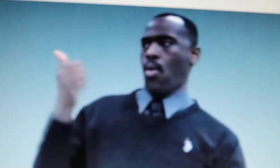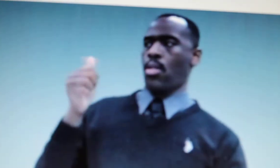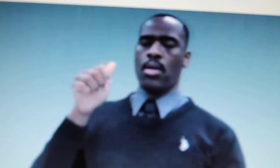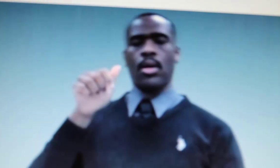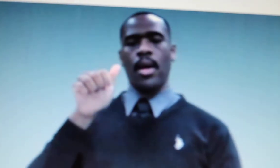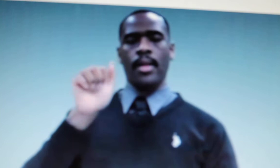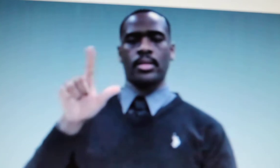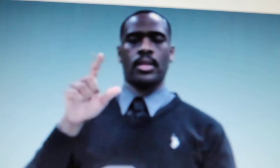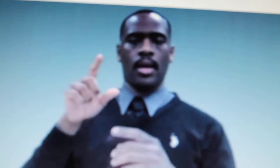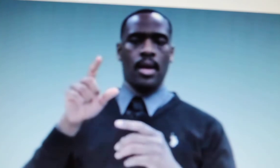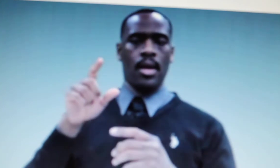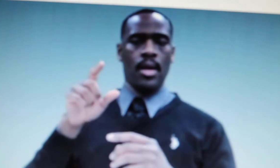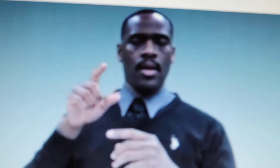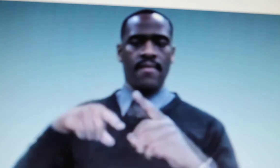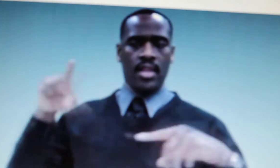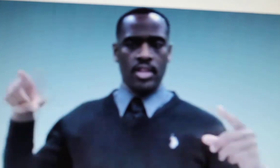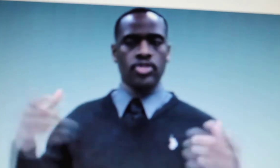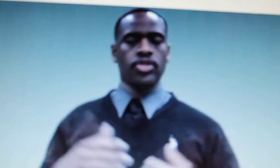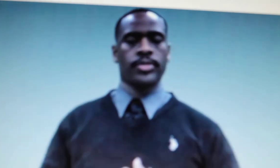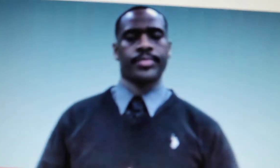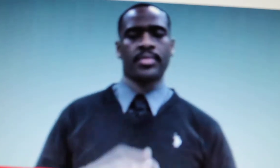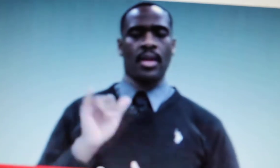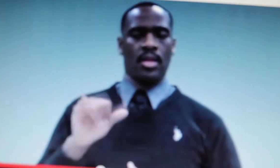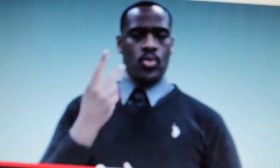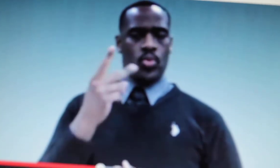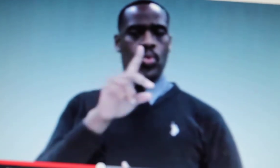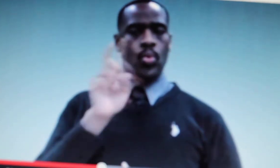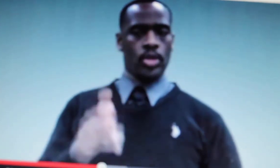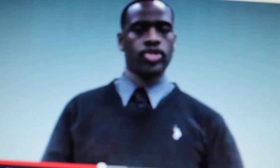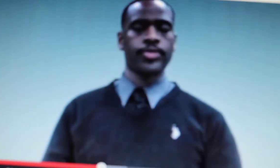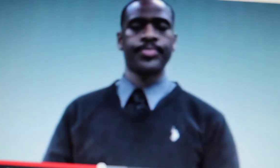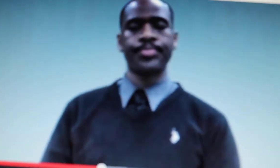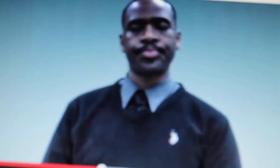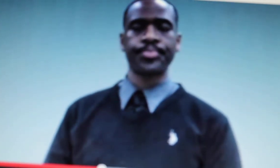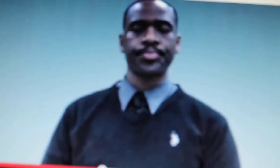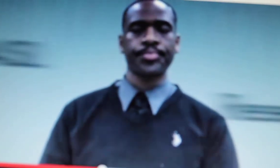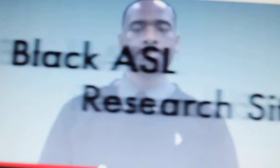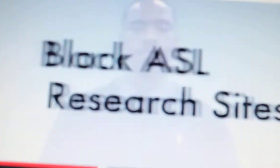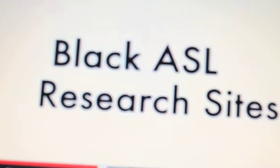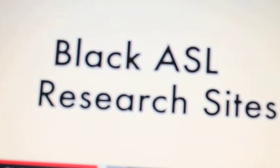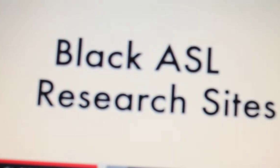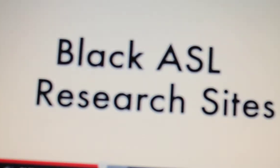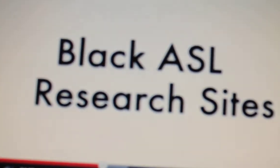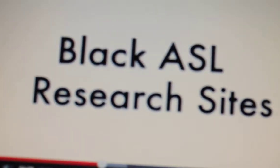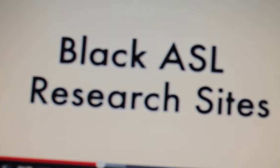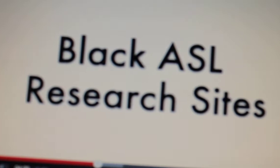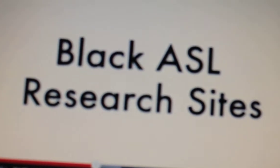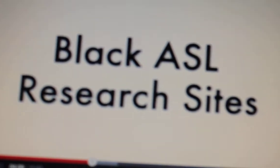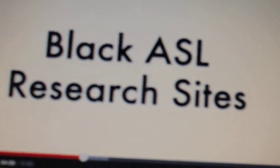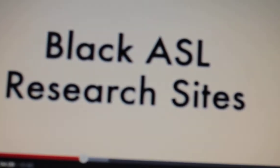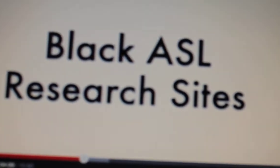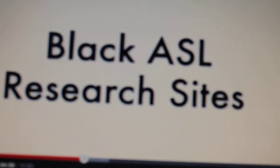know how exactly those linguistic factors are different from a regular group of